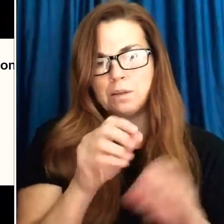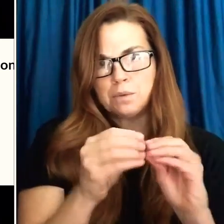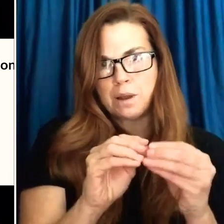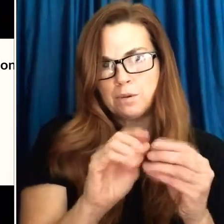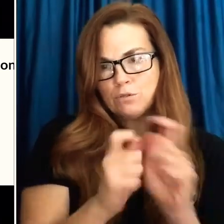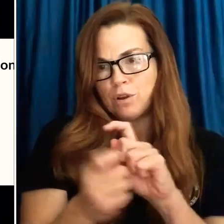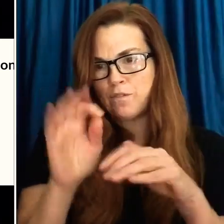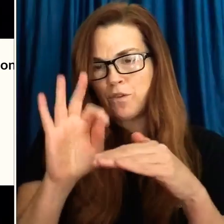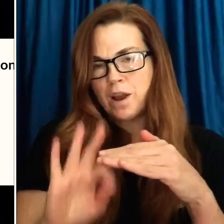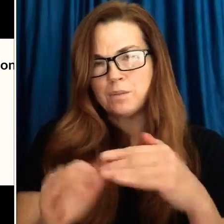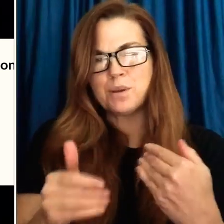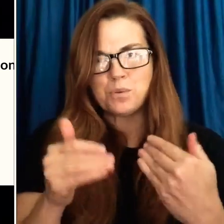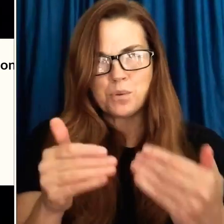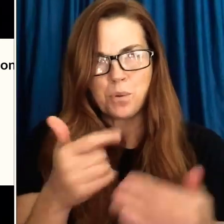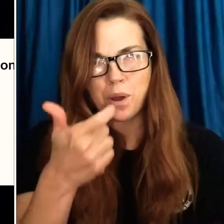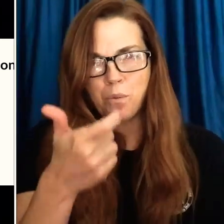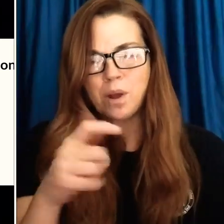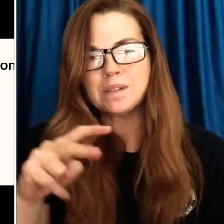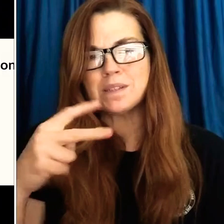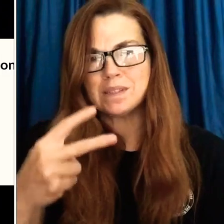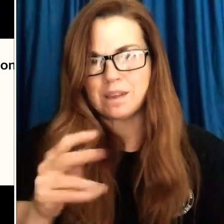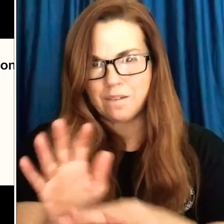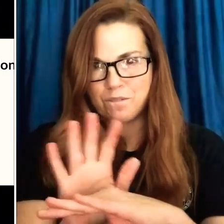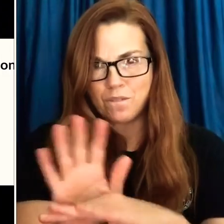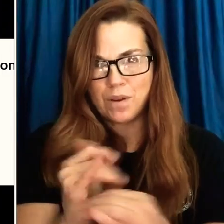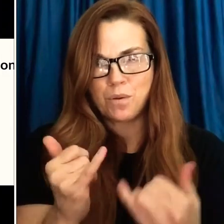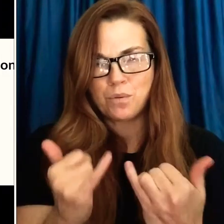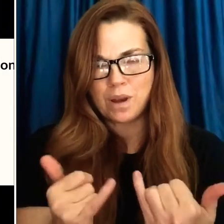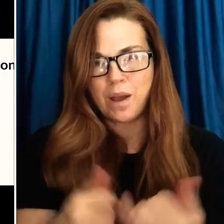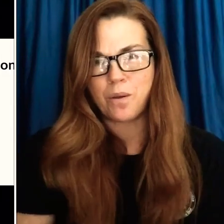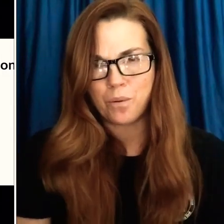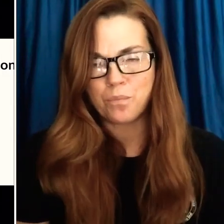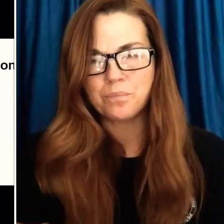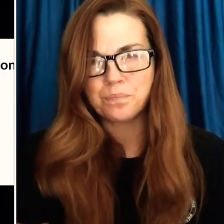convert a decimal into a fraction, go ahead and watch the second video I posted on